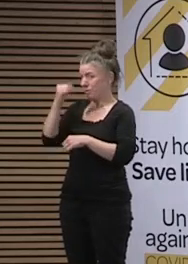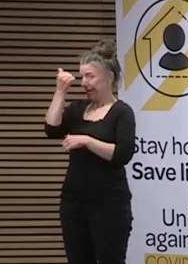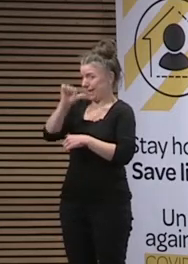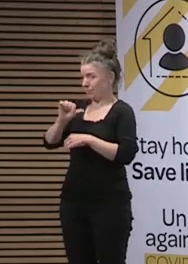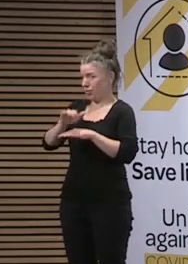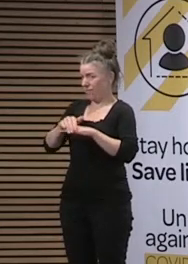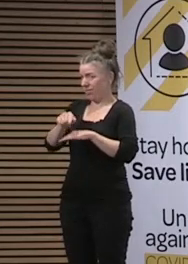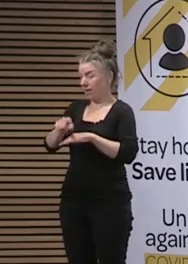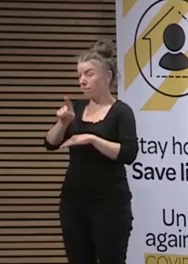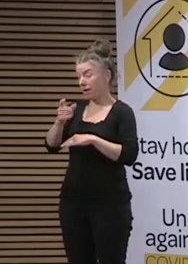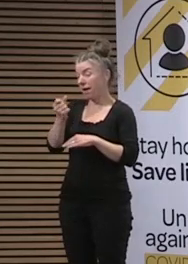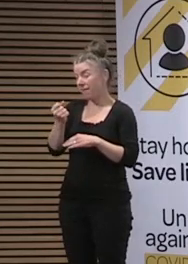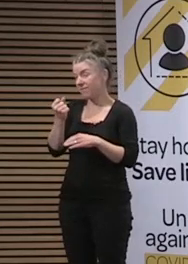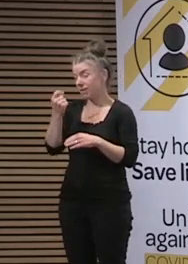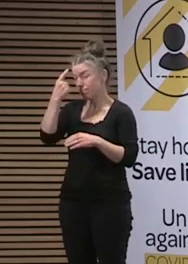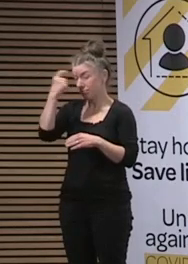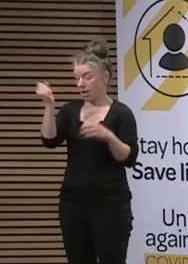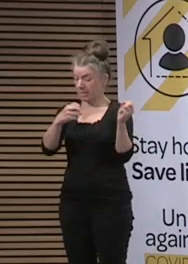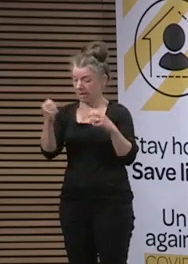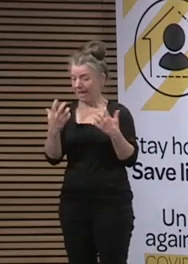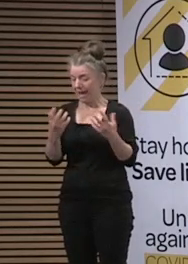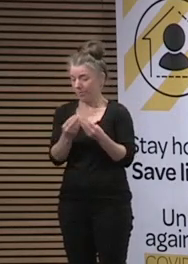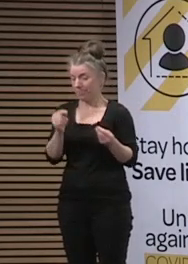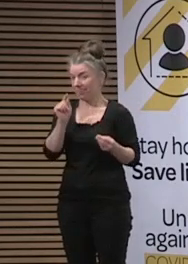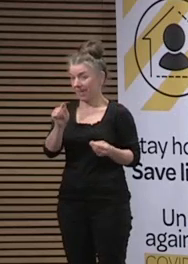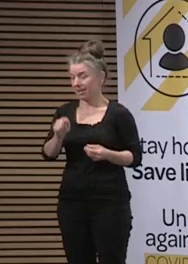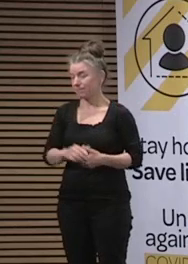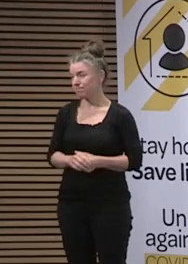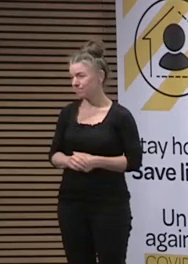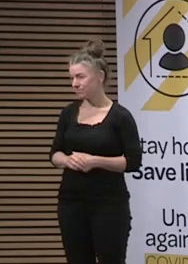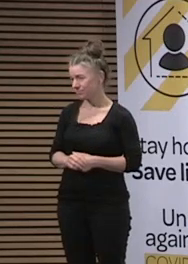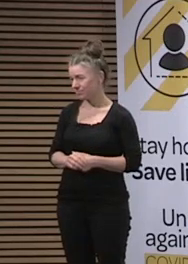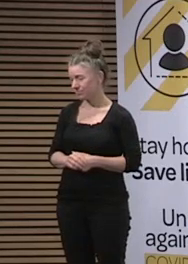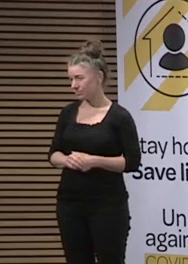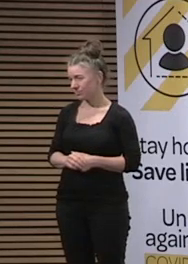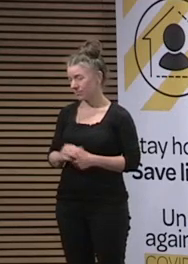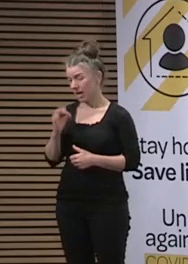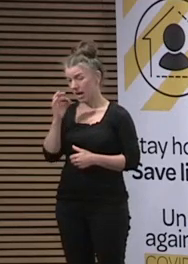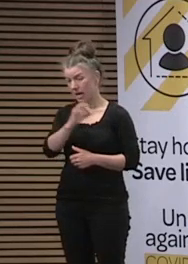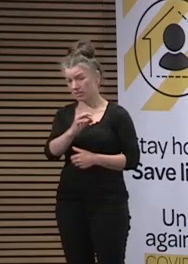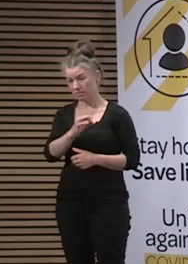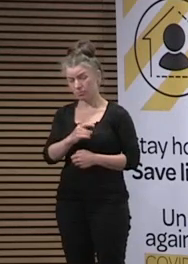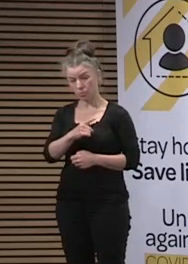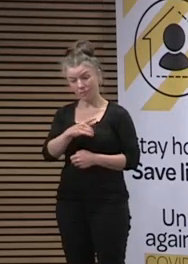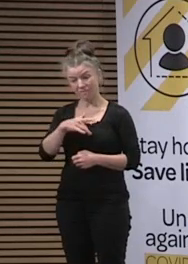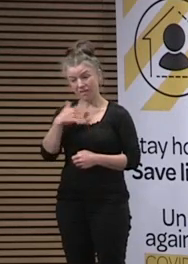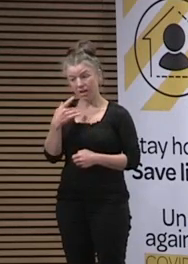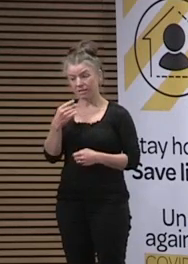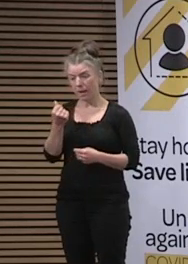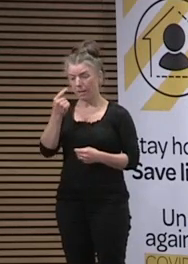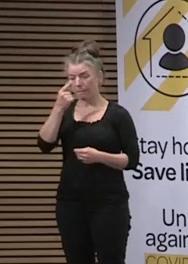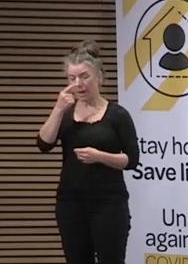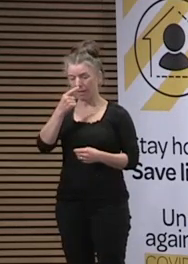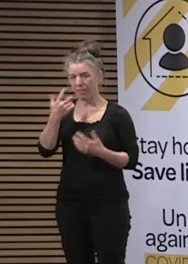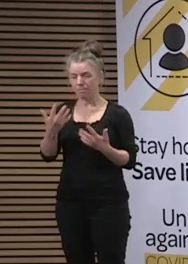judgment, but there are options that are being looked at as we speak. Minister, are you confident that the most vulnerable New Zealanders are doing okay in